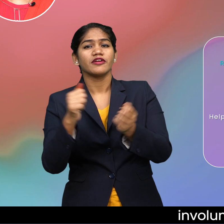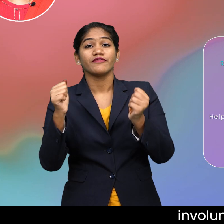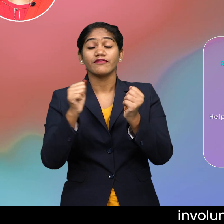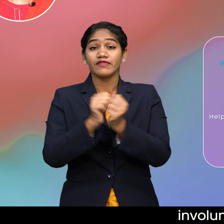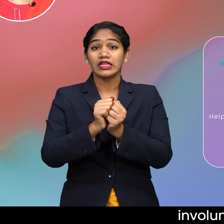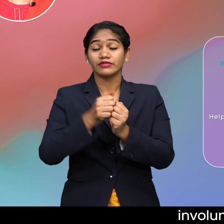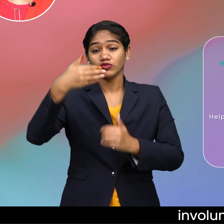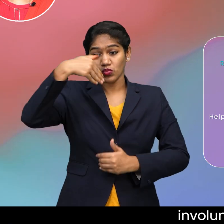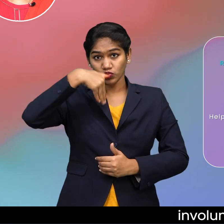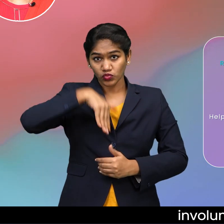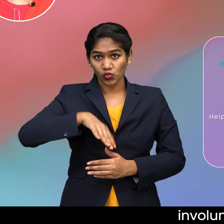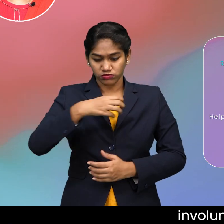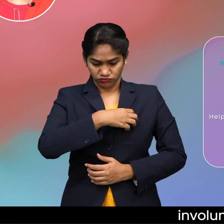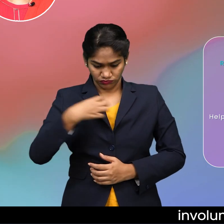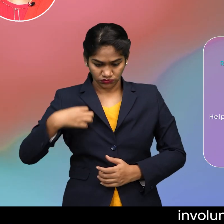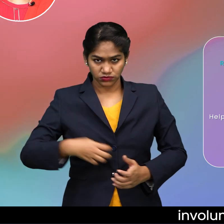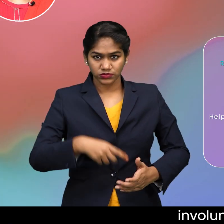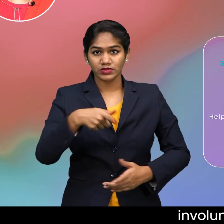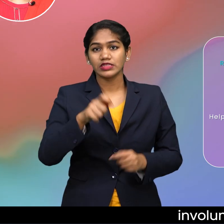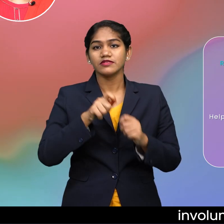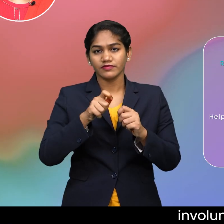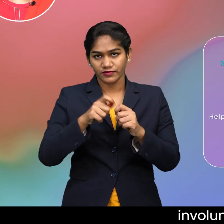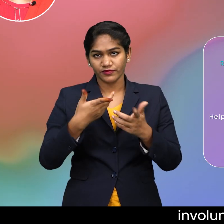involuntary activities